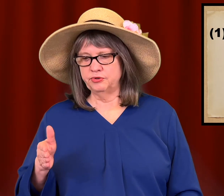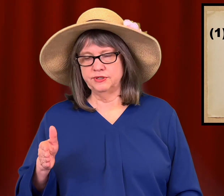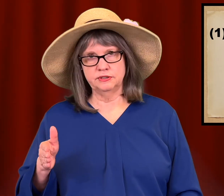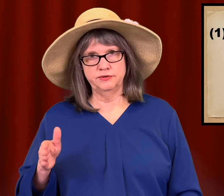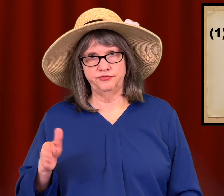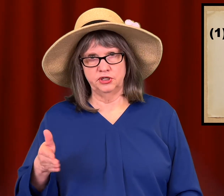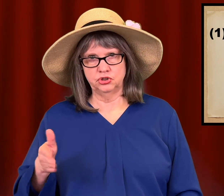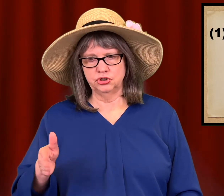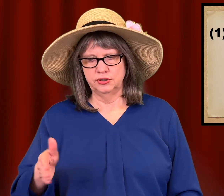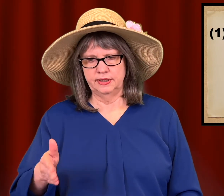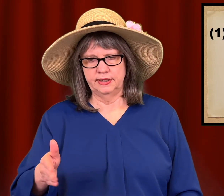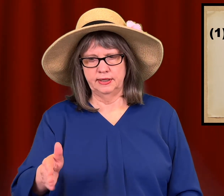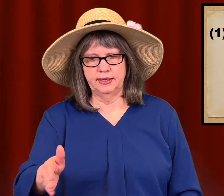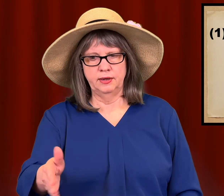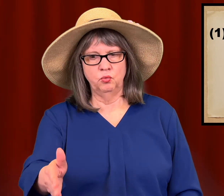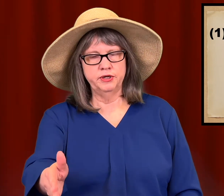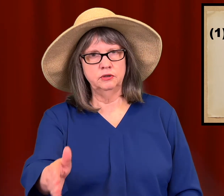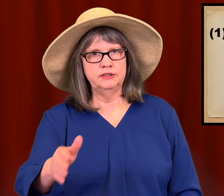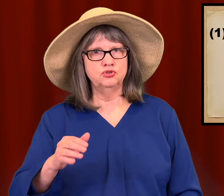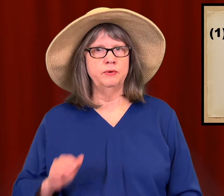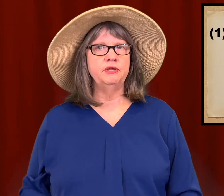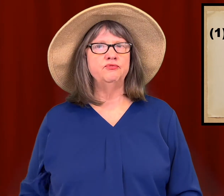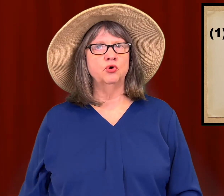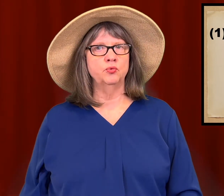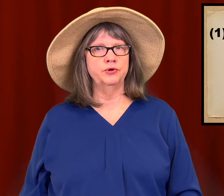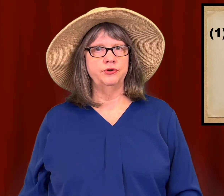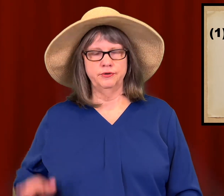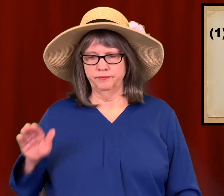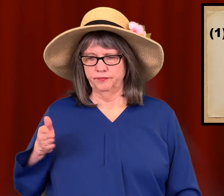represents the fish, and wiggle it swimming forward.